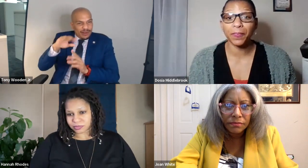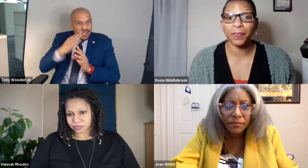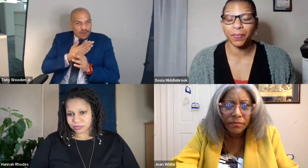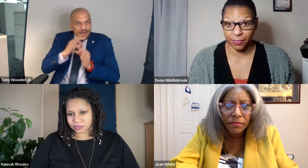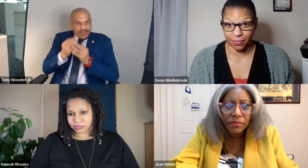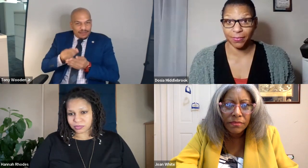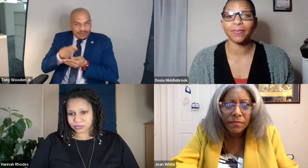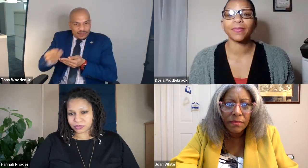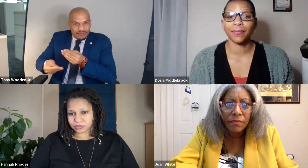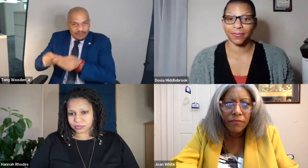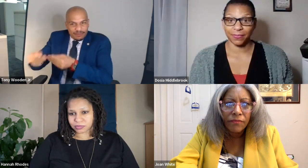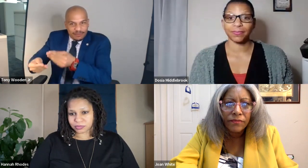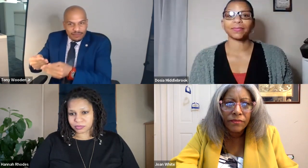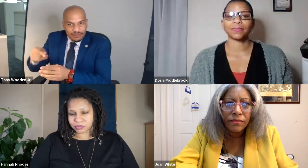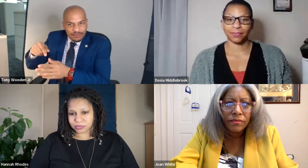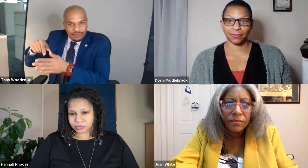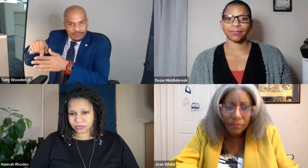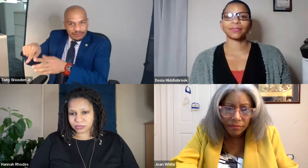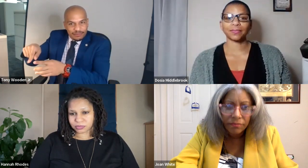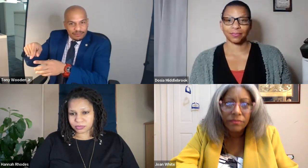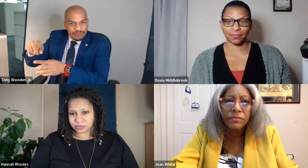is that our family,